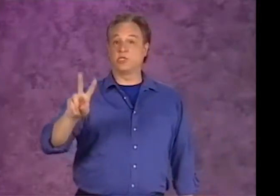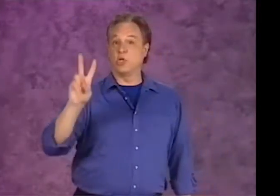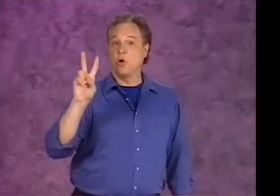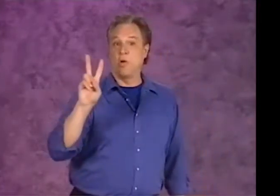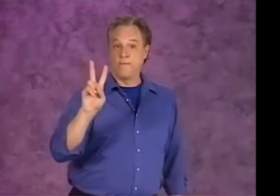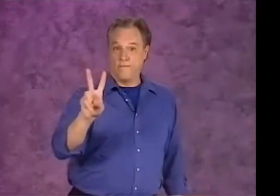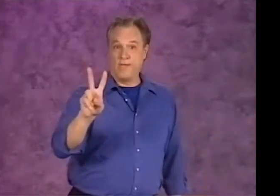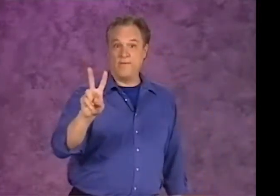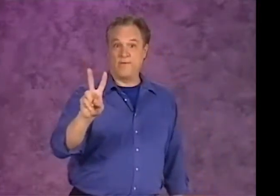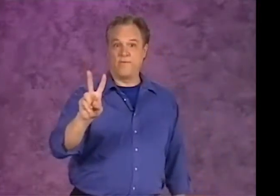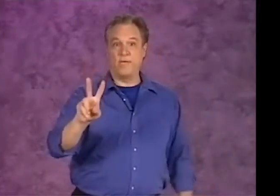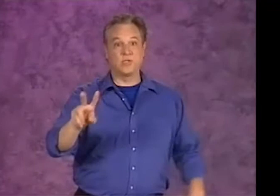or peace.